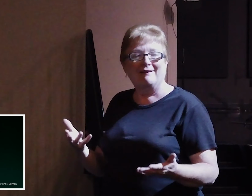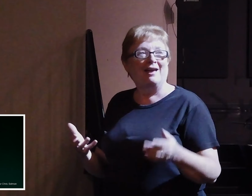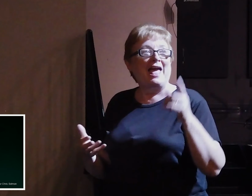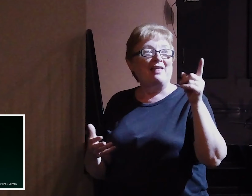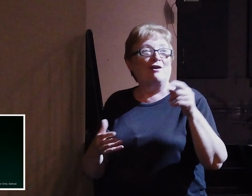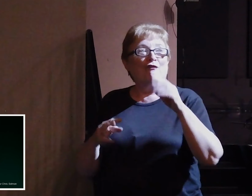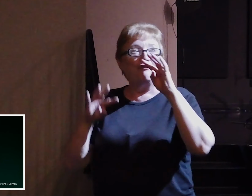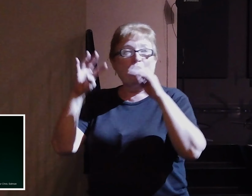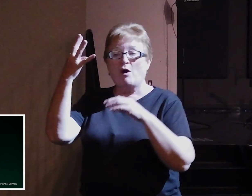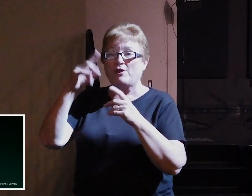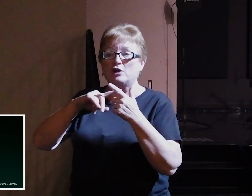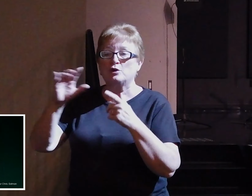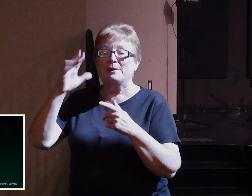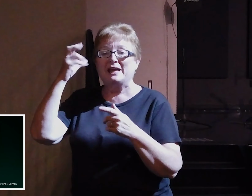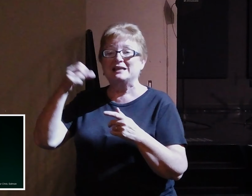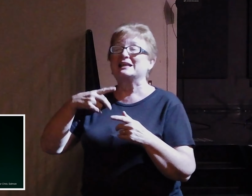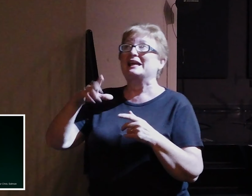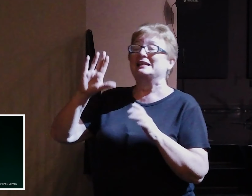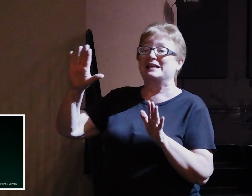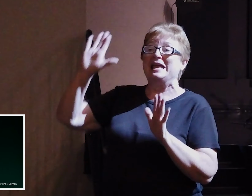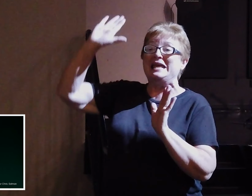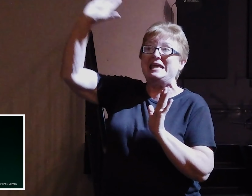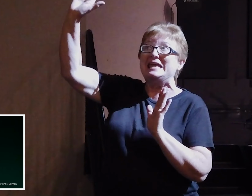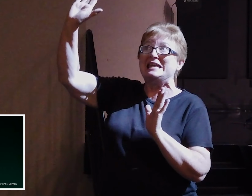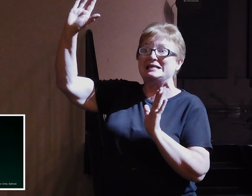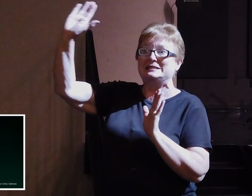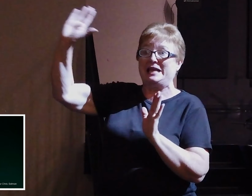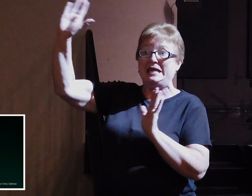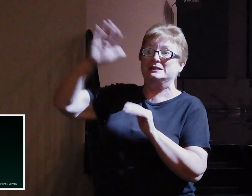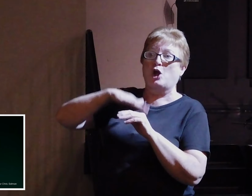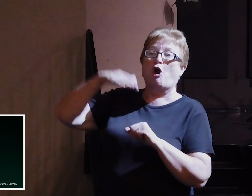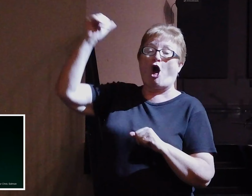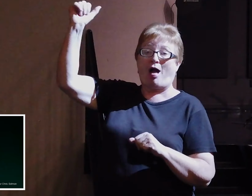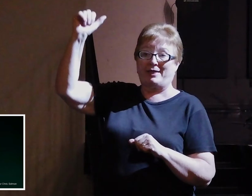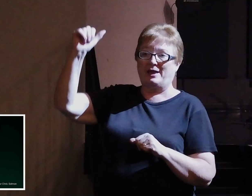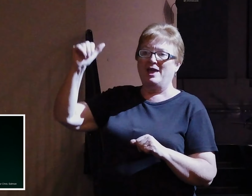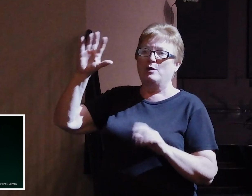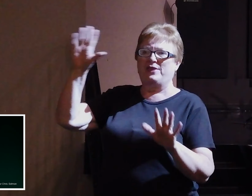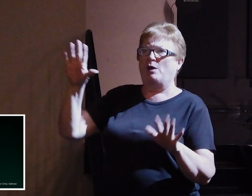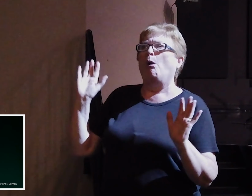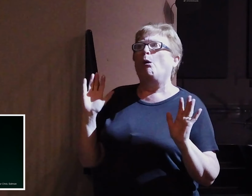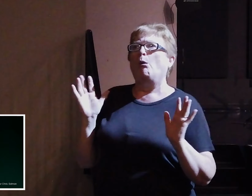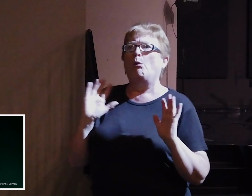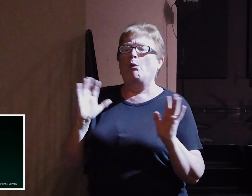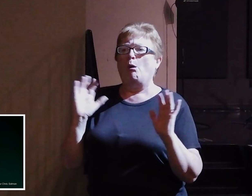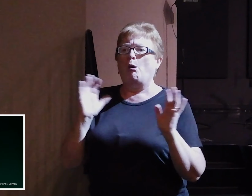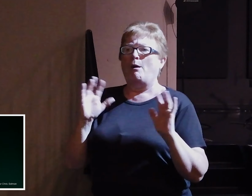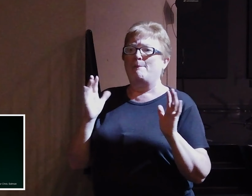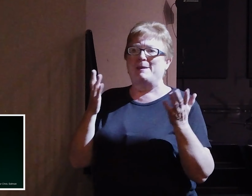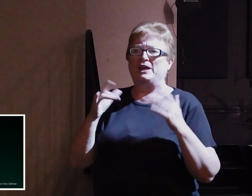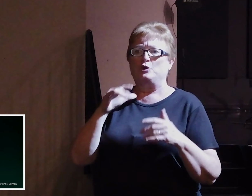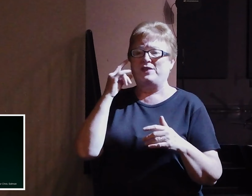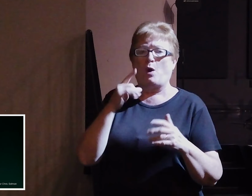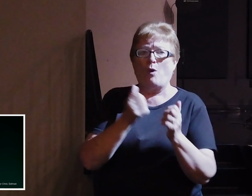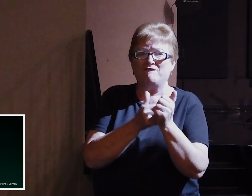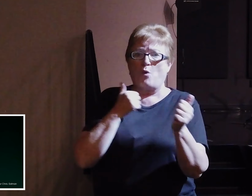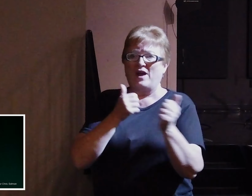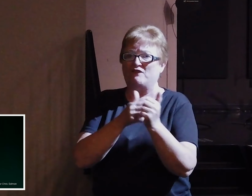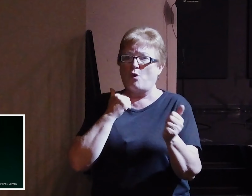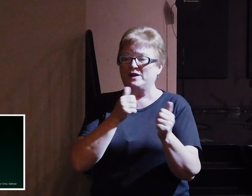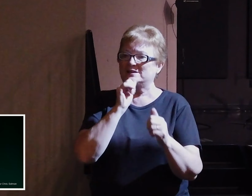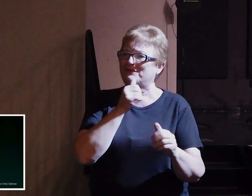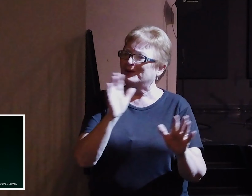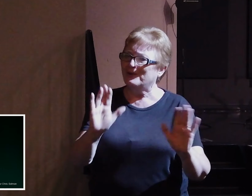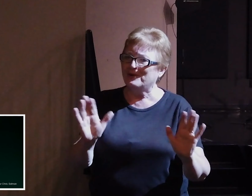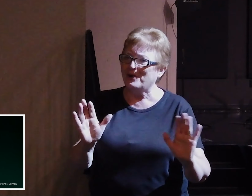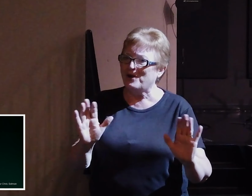it's a high calling. Rather than thinking of it as something to be avoided, something to be, to be, that we don't want, it's actually a